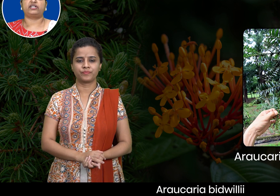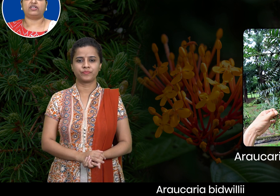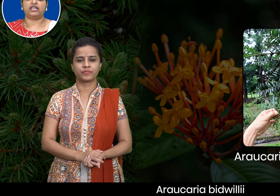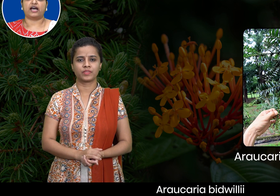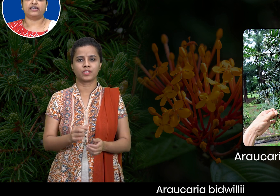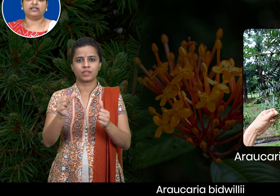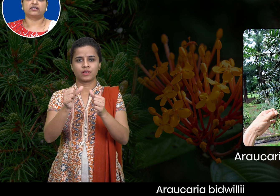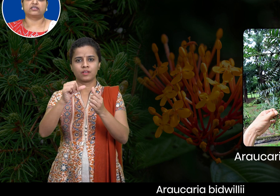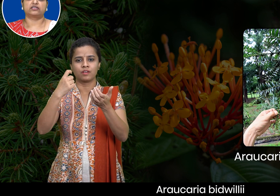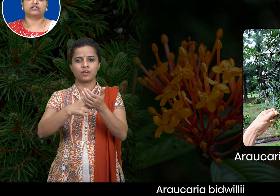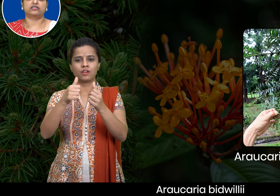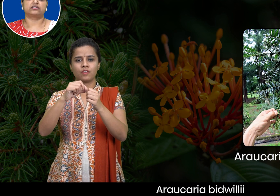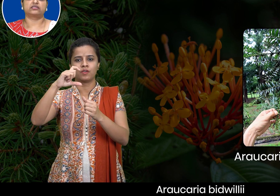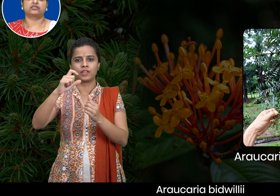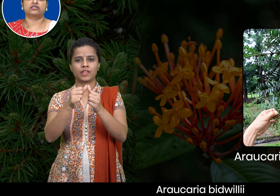Orchiria bidwillii